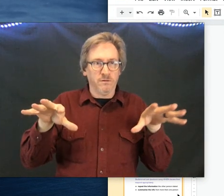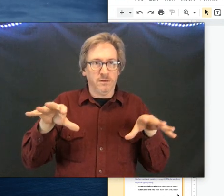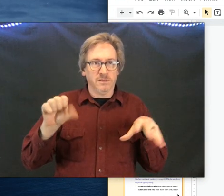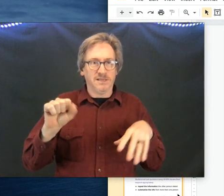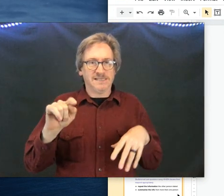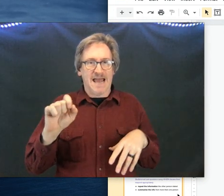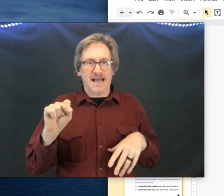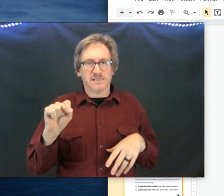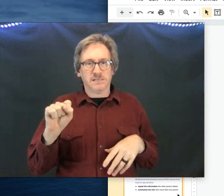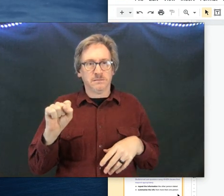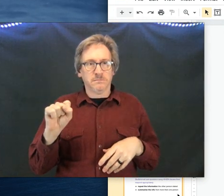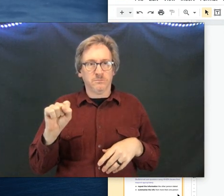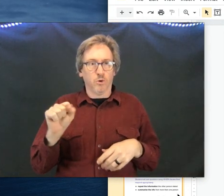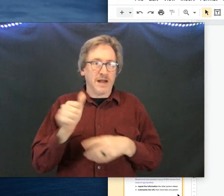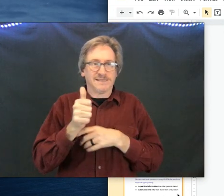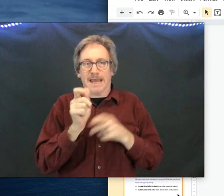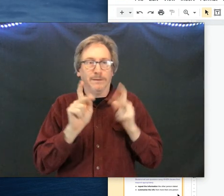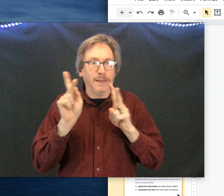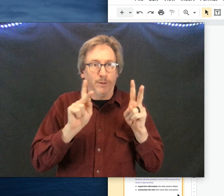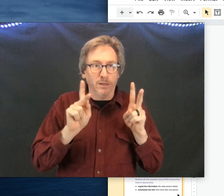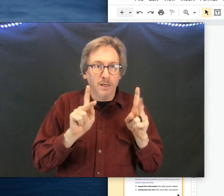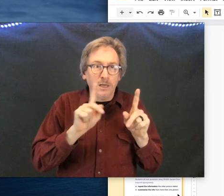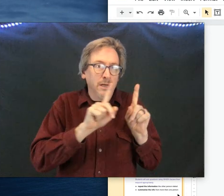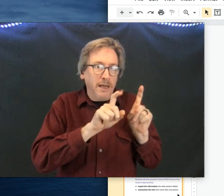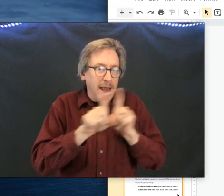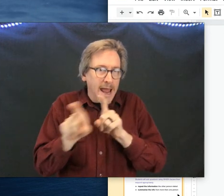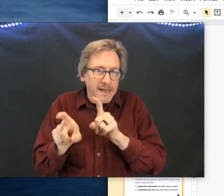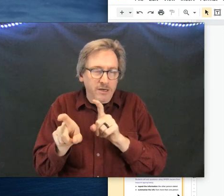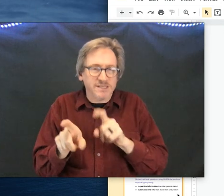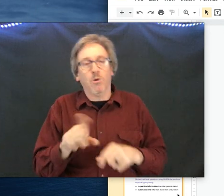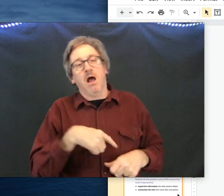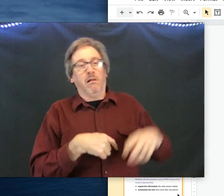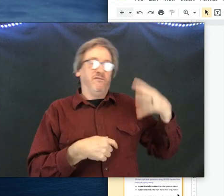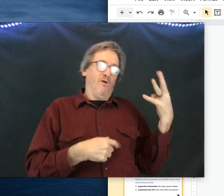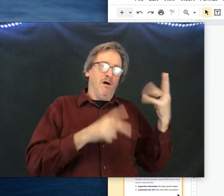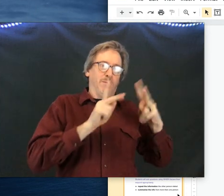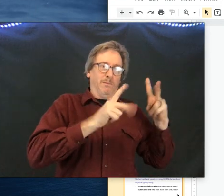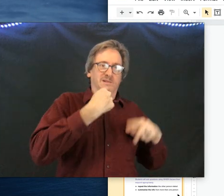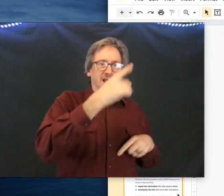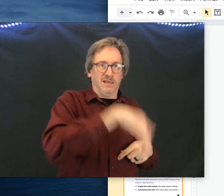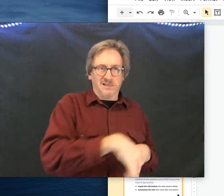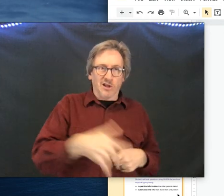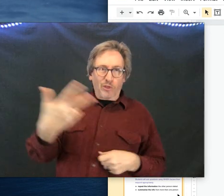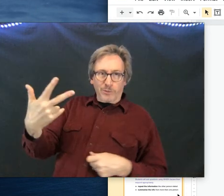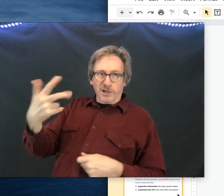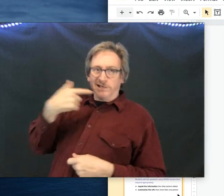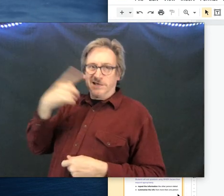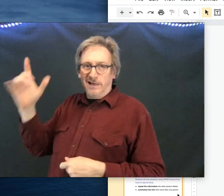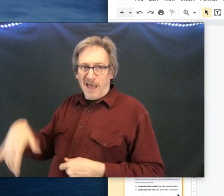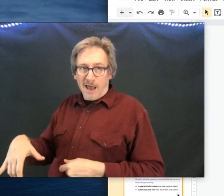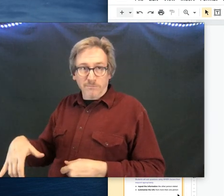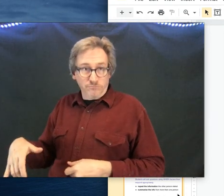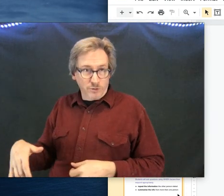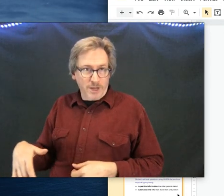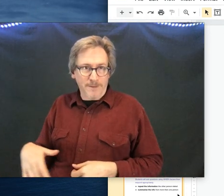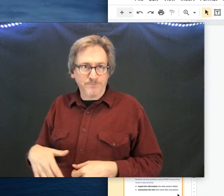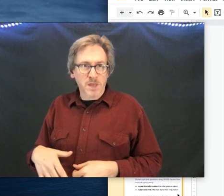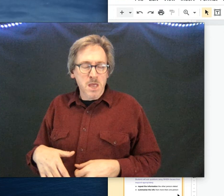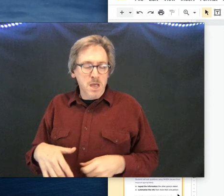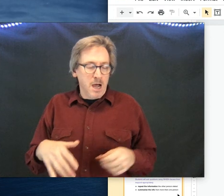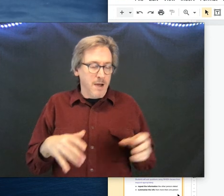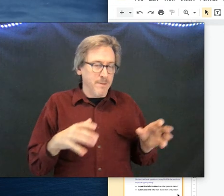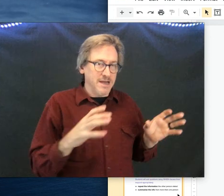of the stats, or ask 10 people and say, well, 4 people said this and 3 said that.